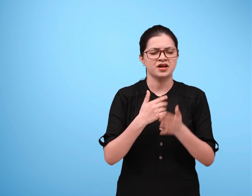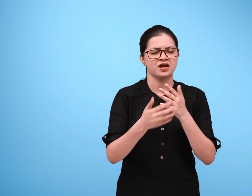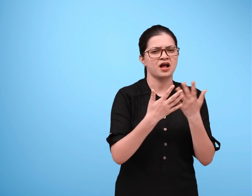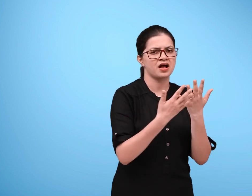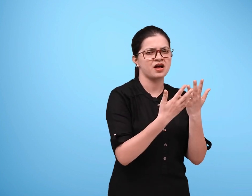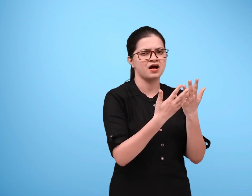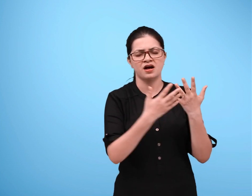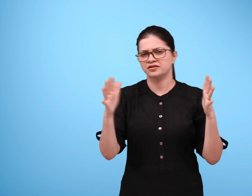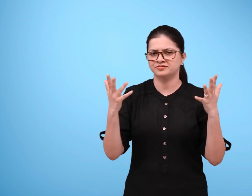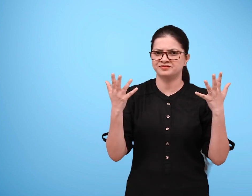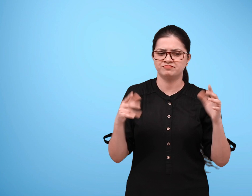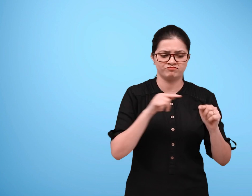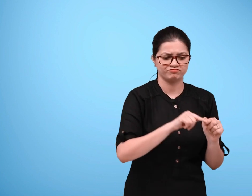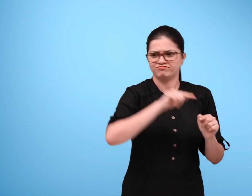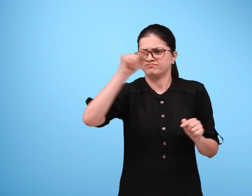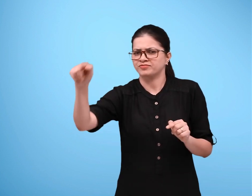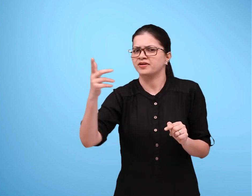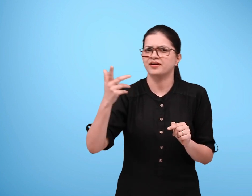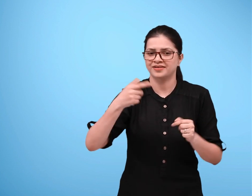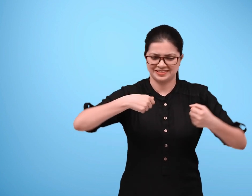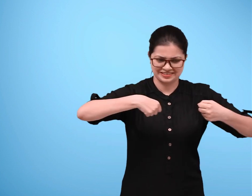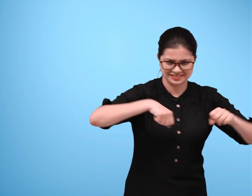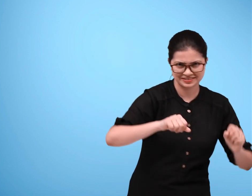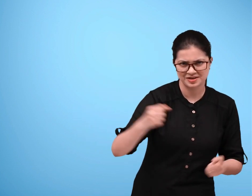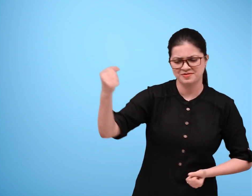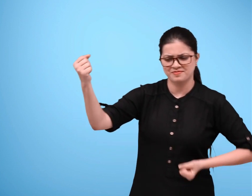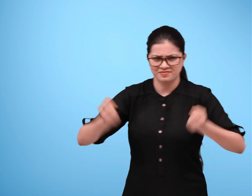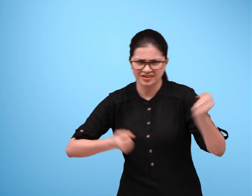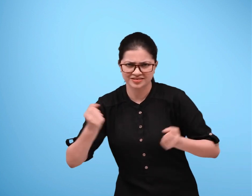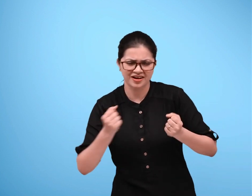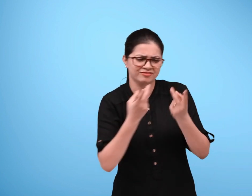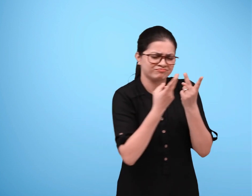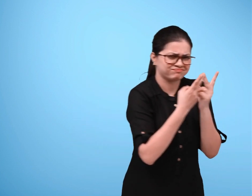Give 2 examples each of modes of transport used on